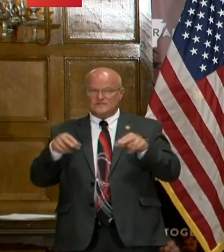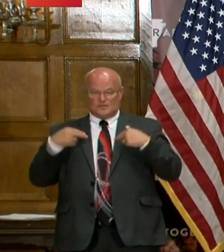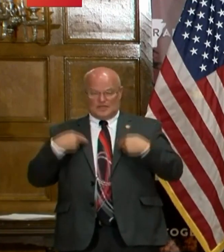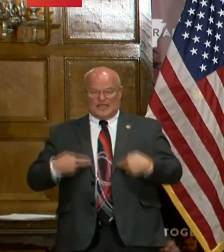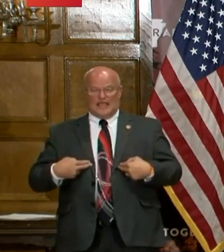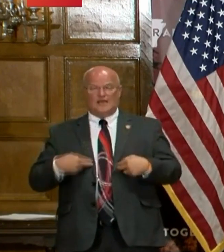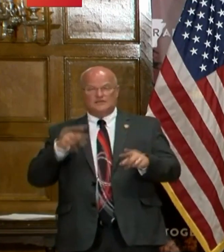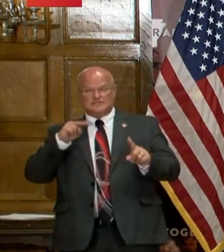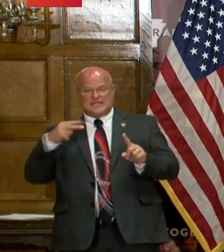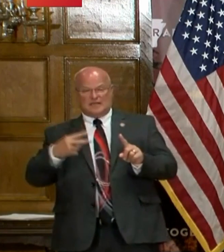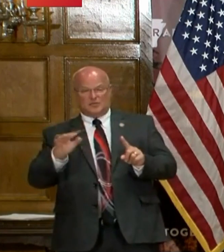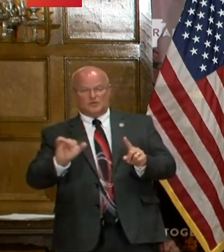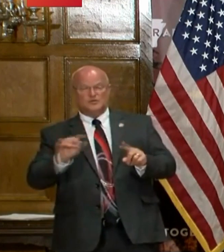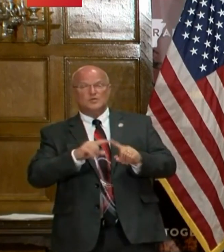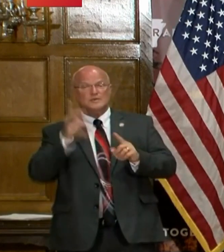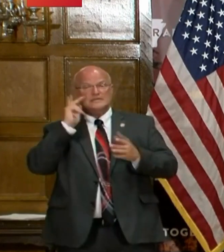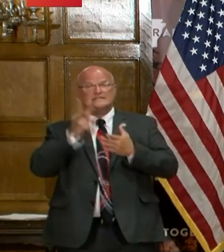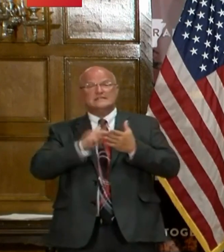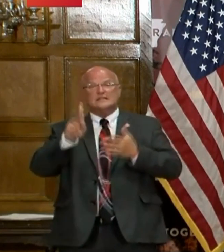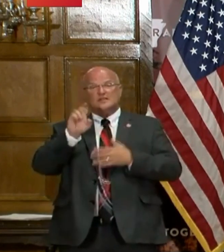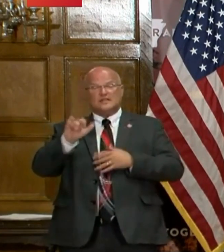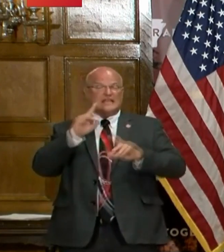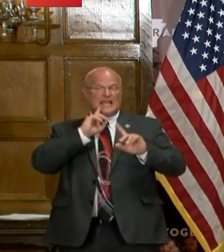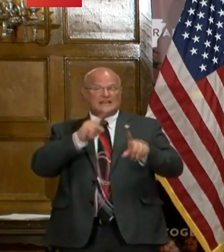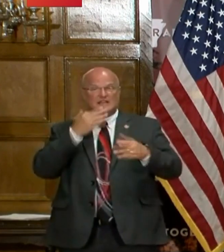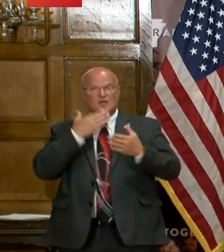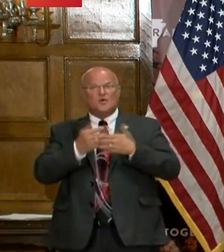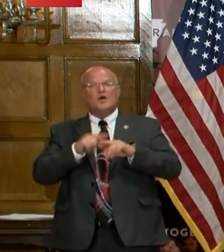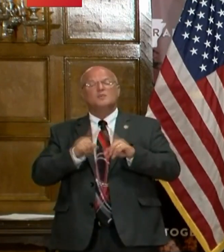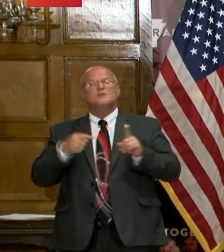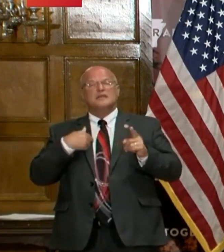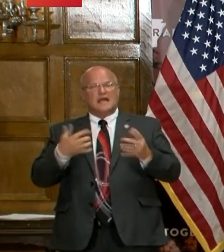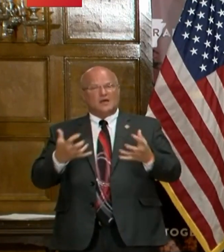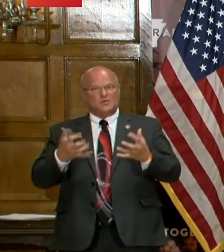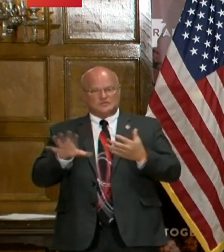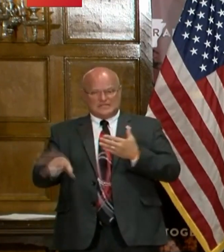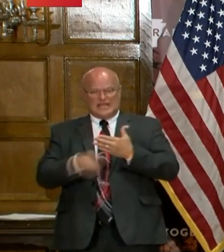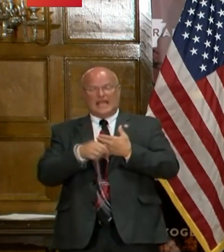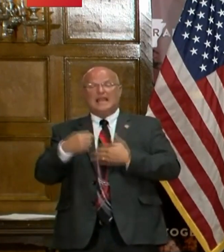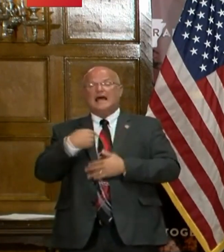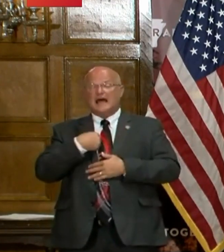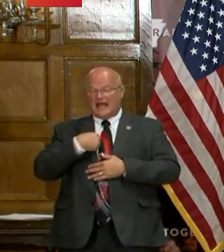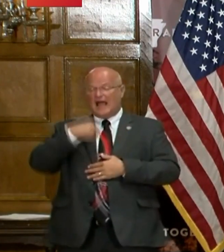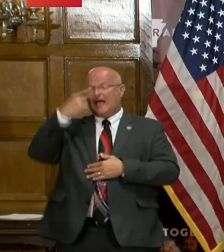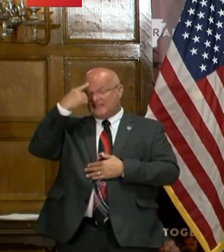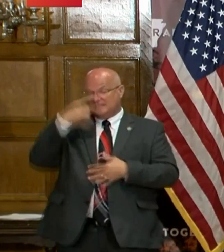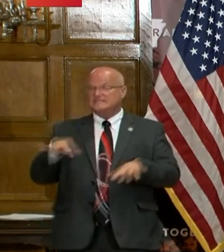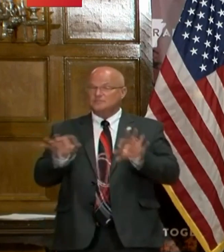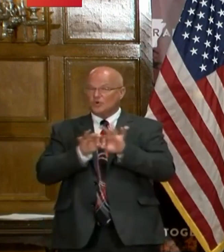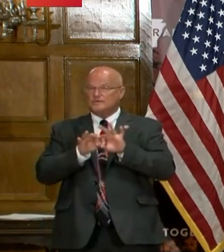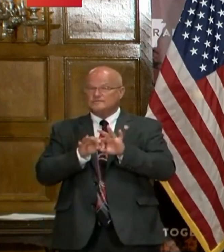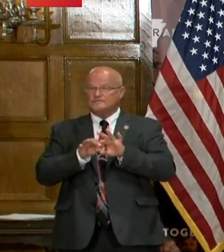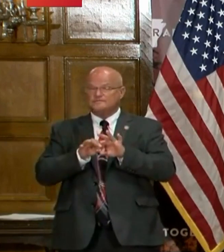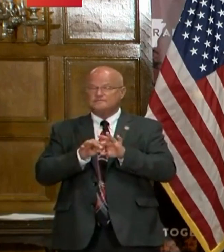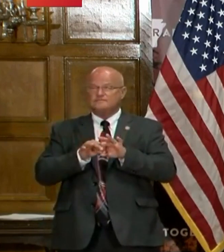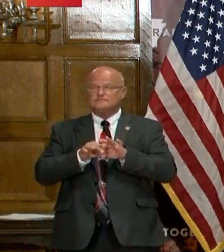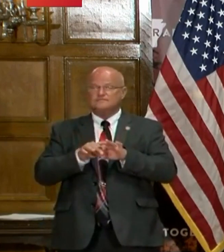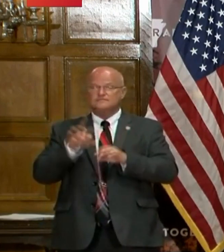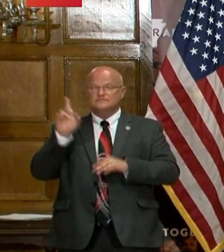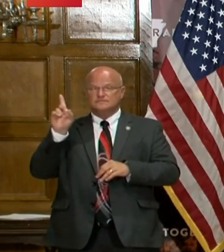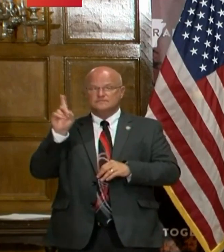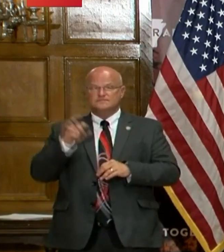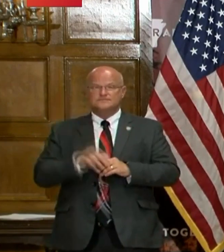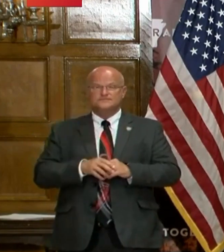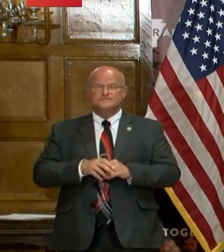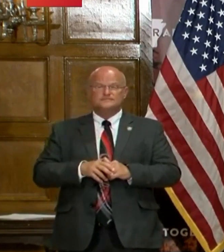health standpoint as well, but Secretary Key answered that well, but I wanted to add that I do think it's important. Next question.